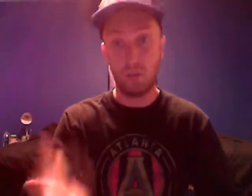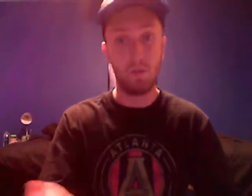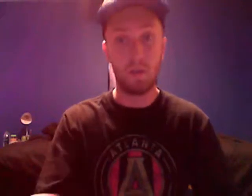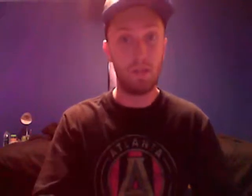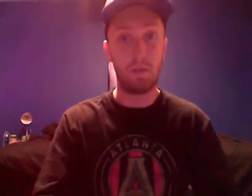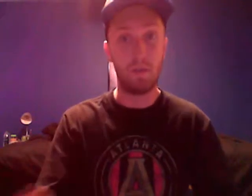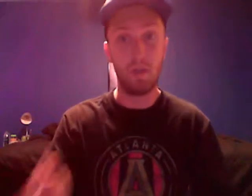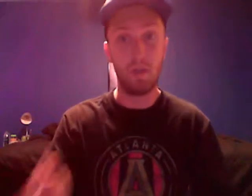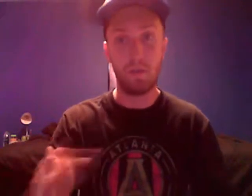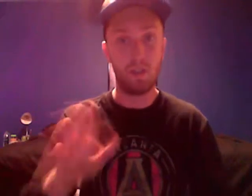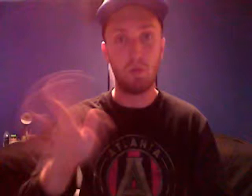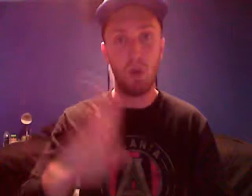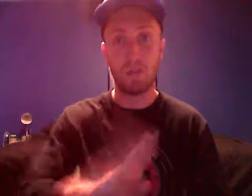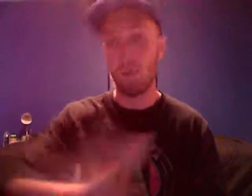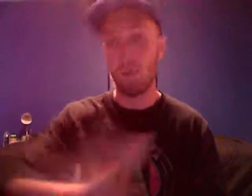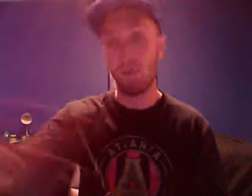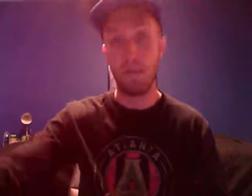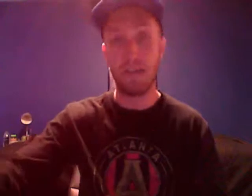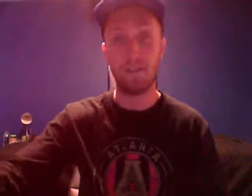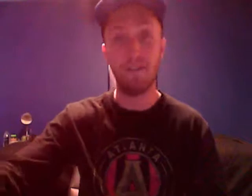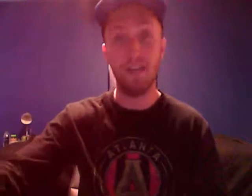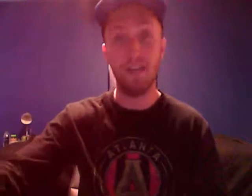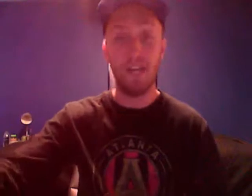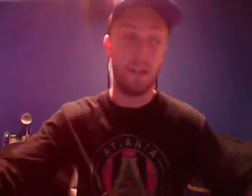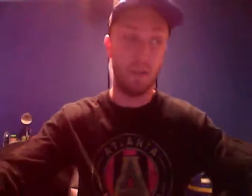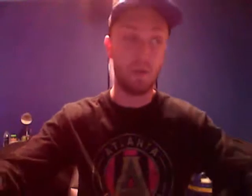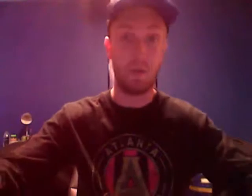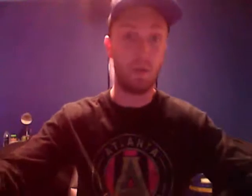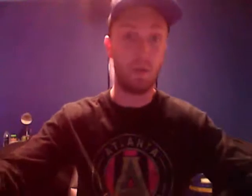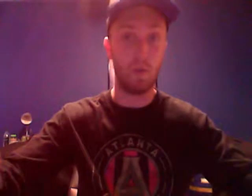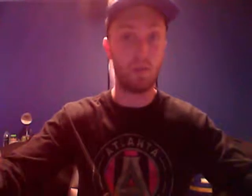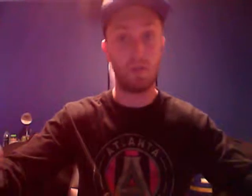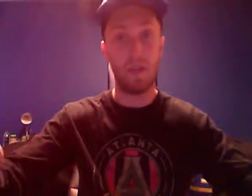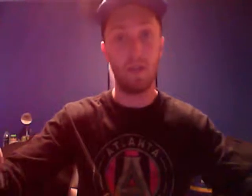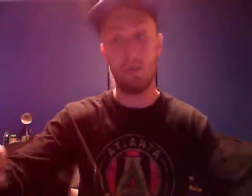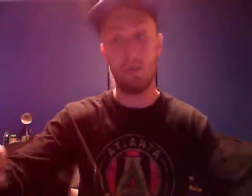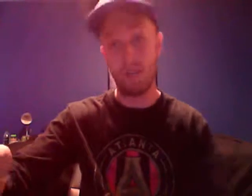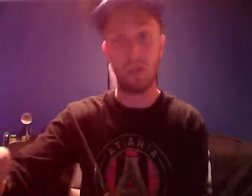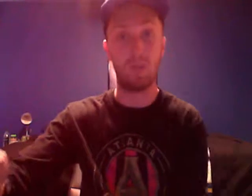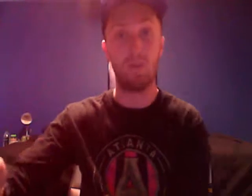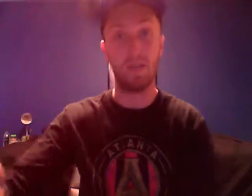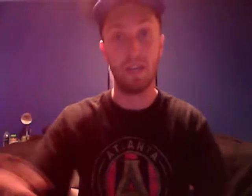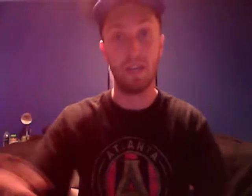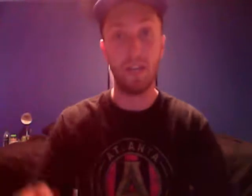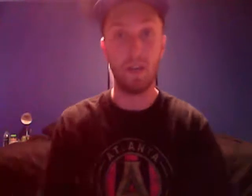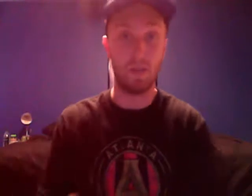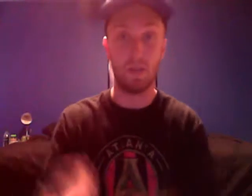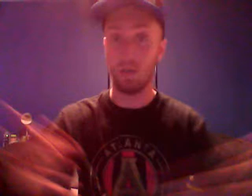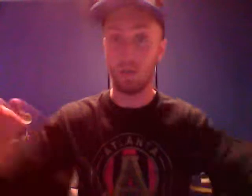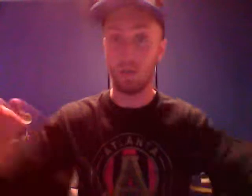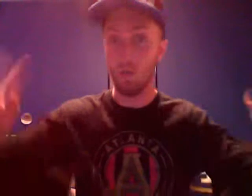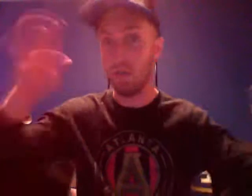should just step in and win it, but he's so lost that he runs past it, and then another player who wasn't there now can run in and get it, and all of a sudden it looks like, oh, they're